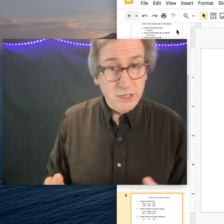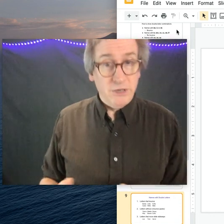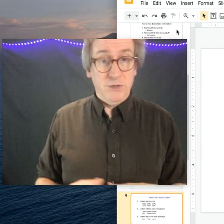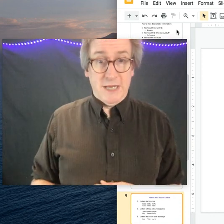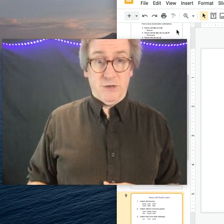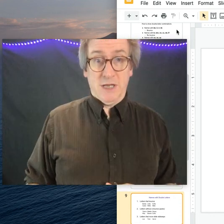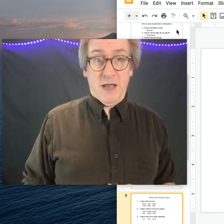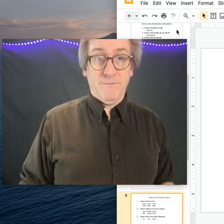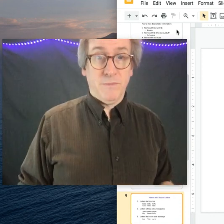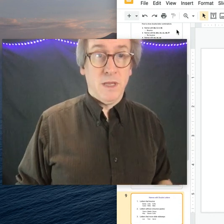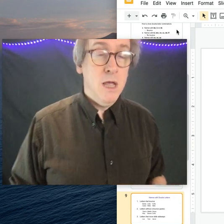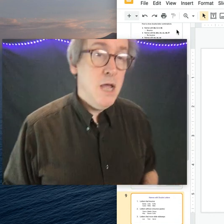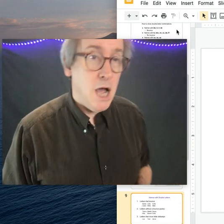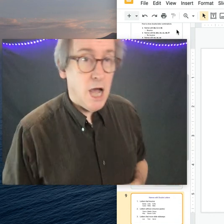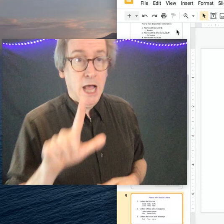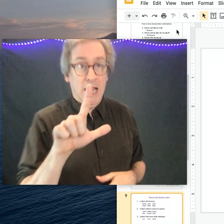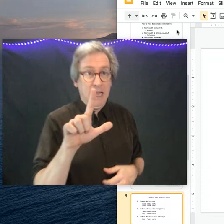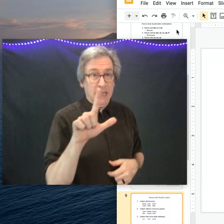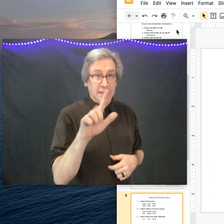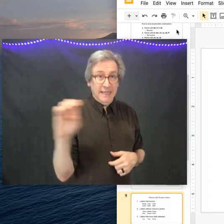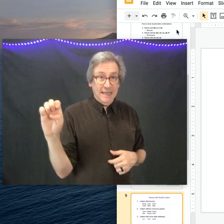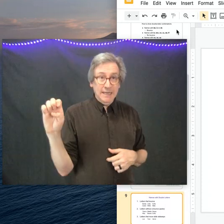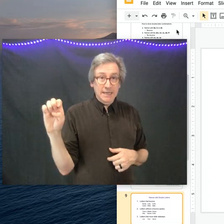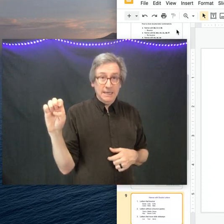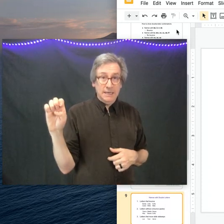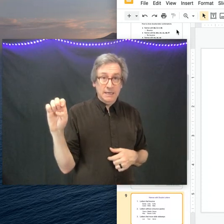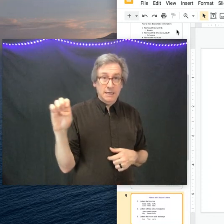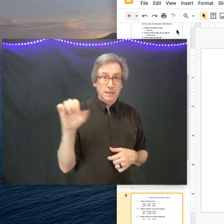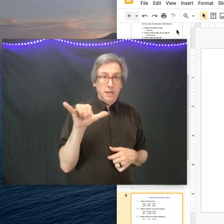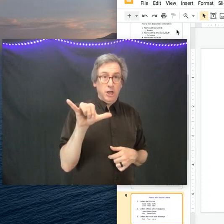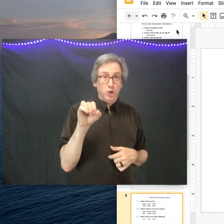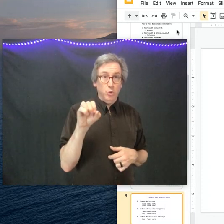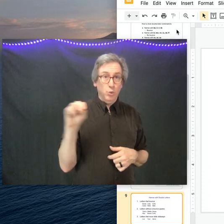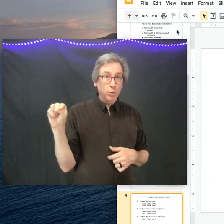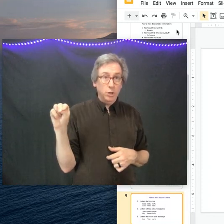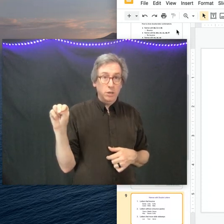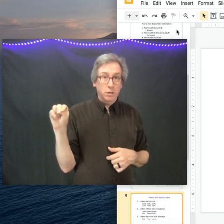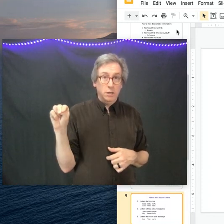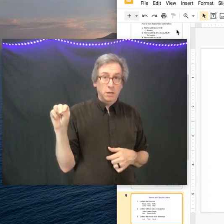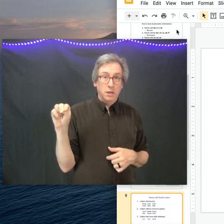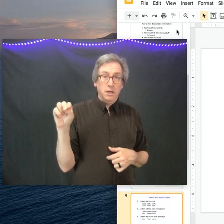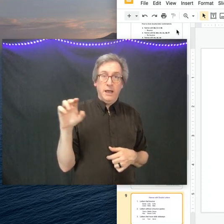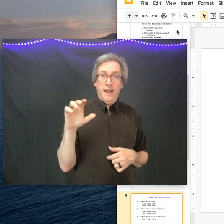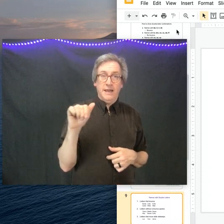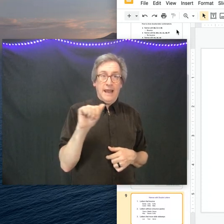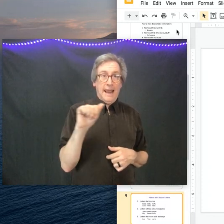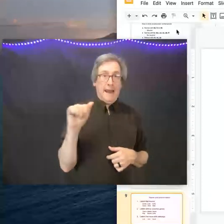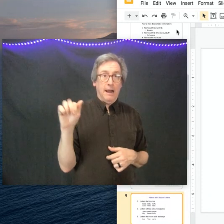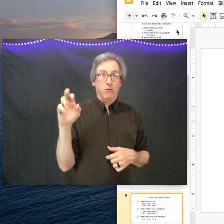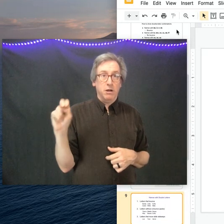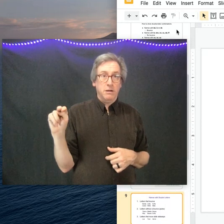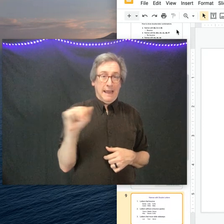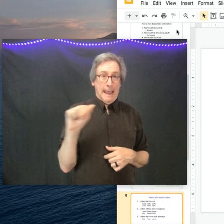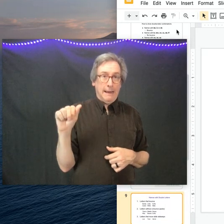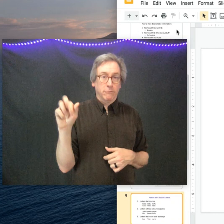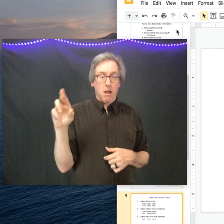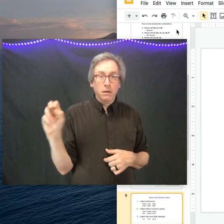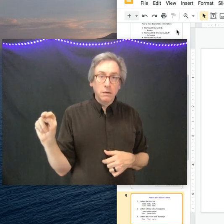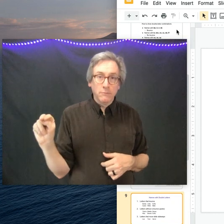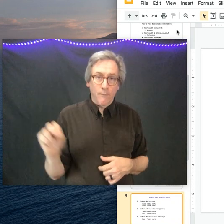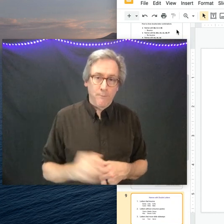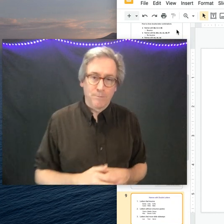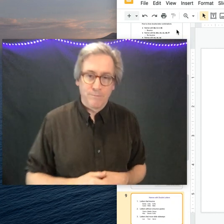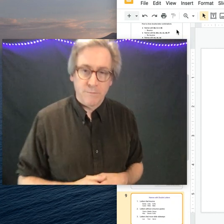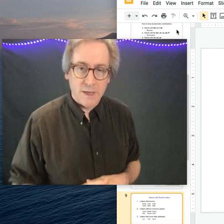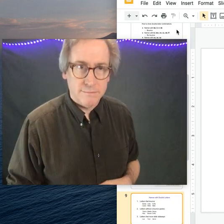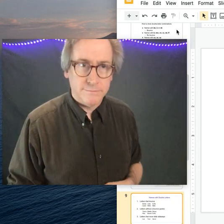they're clear and you take your time. Lee, Yoon, and Aaron.